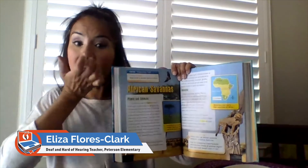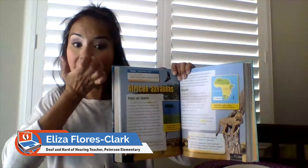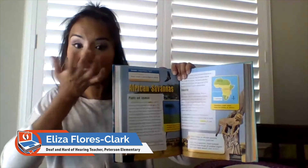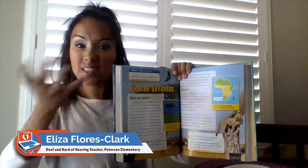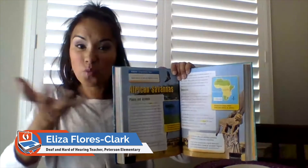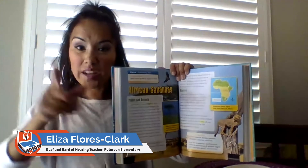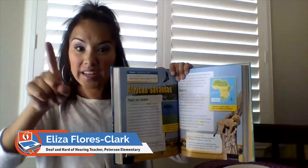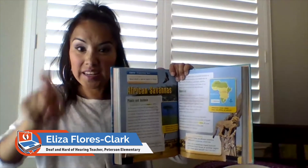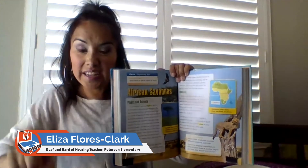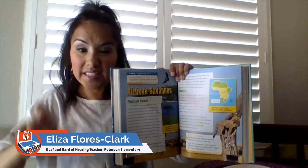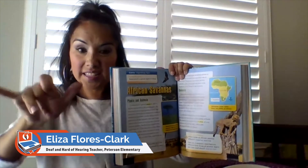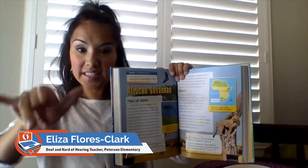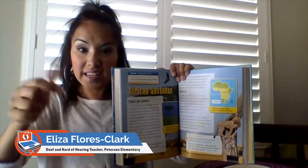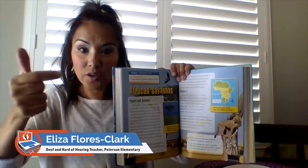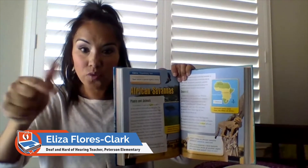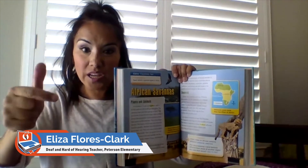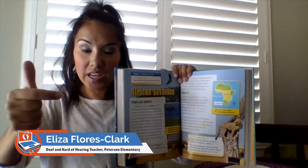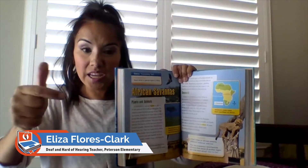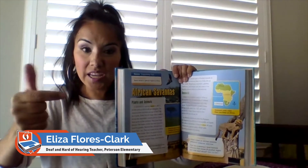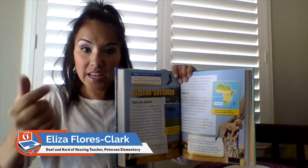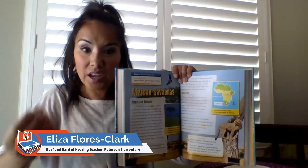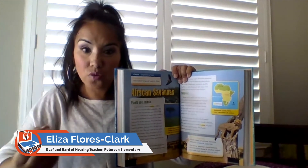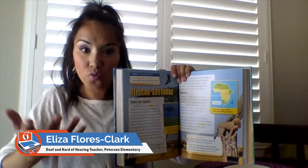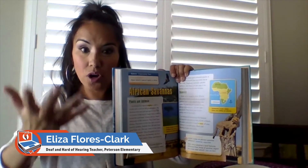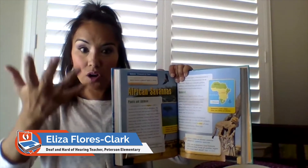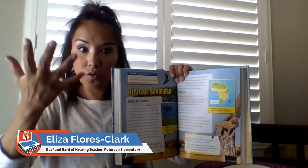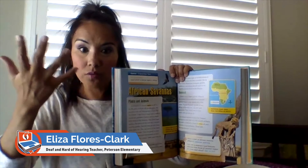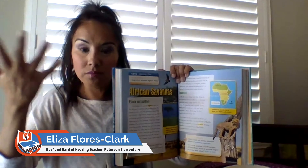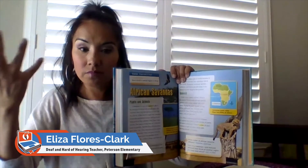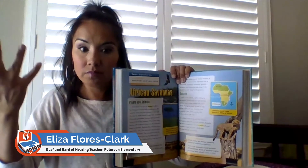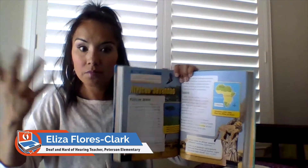grass and stay green and grow,